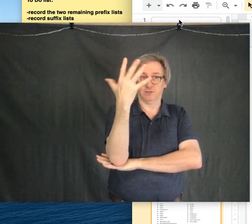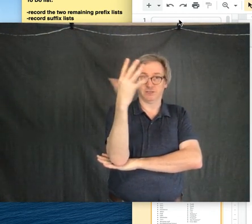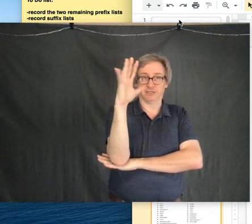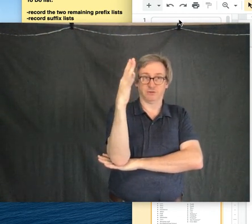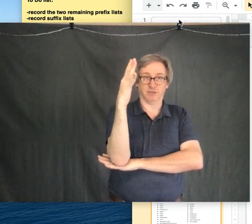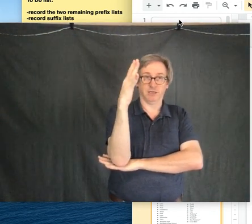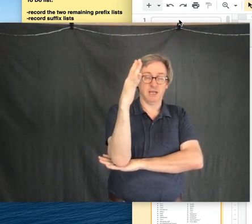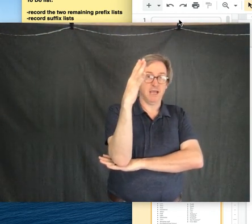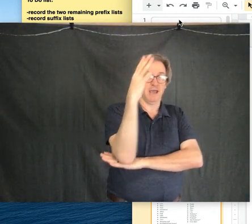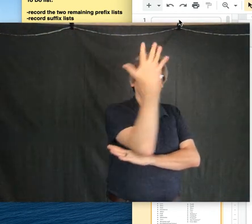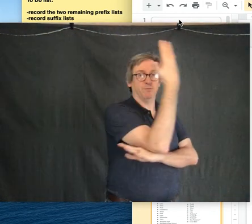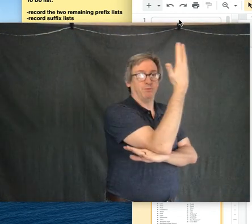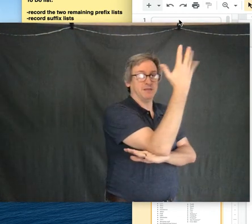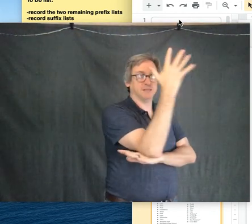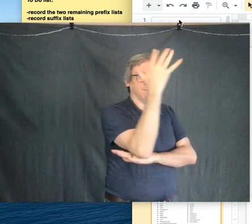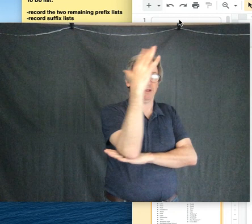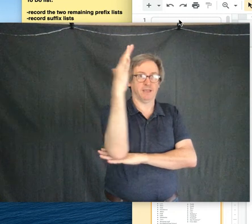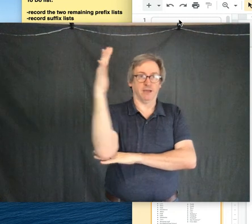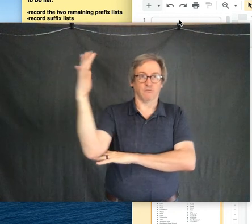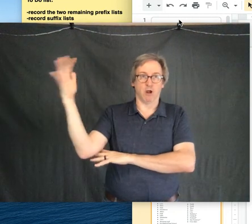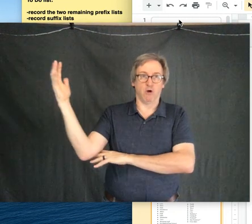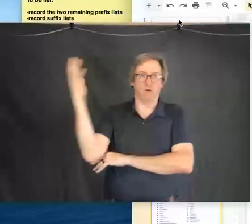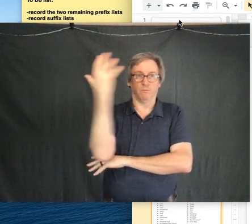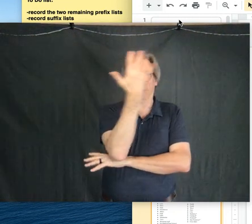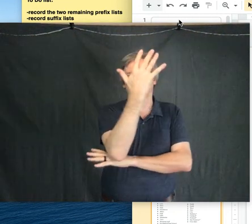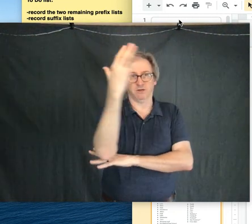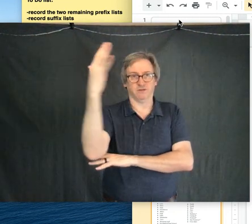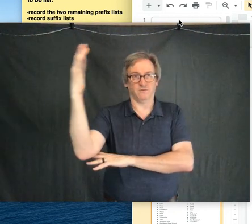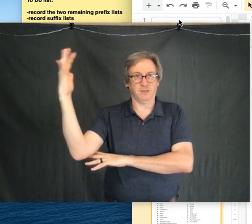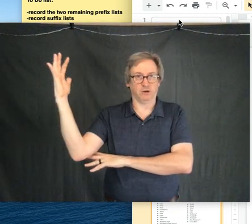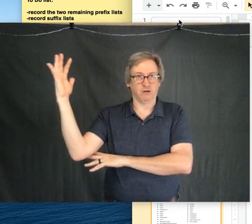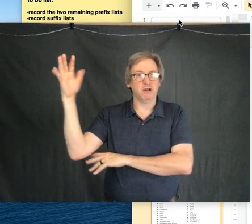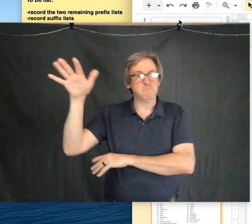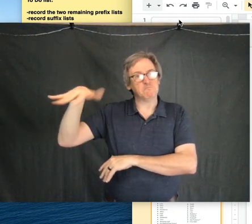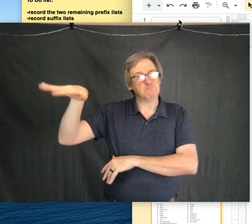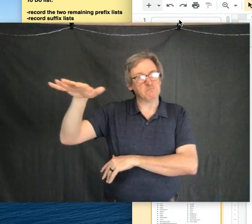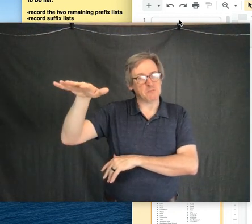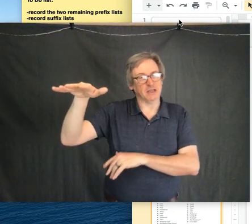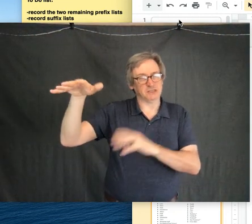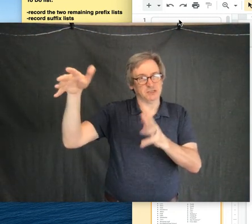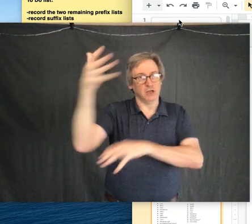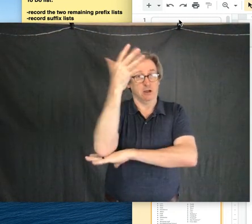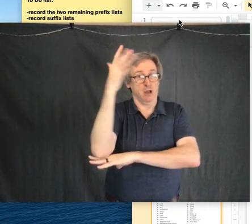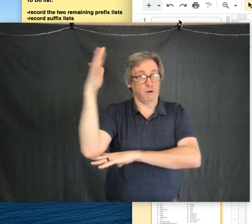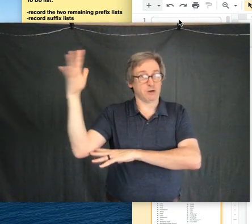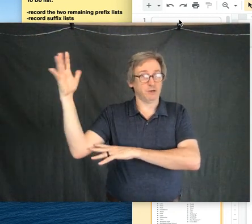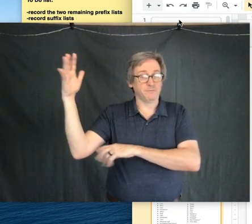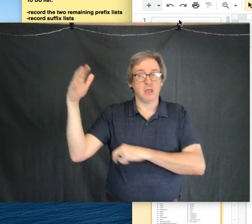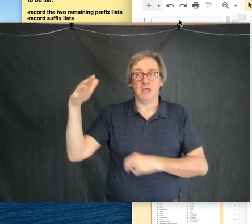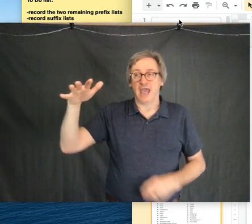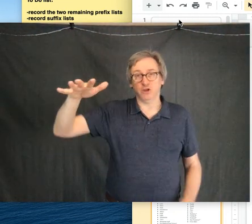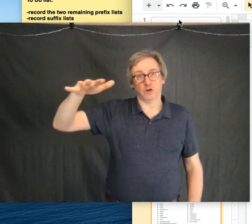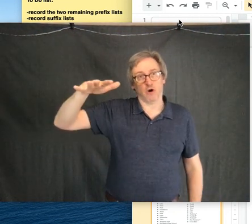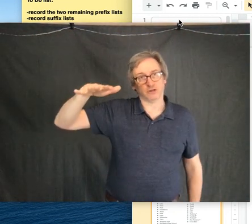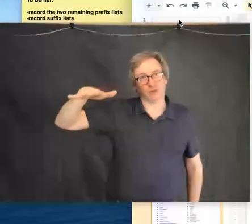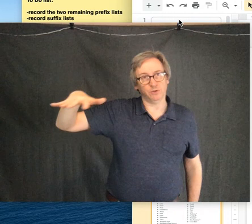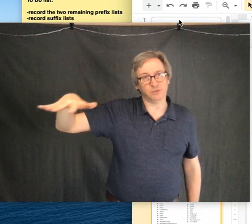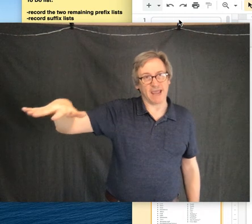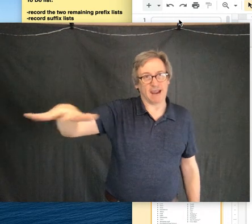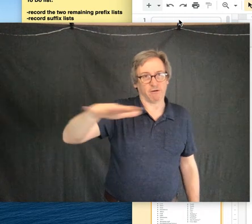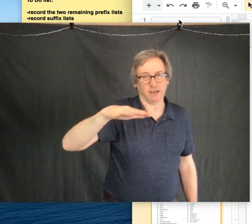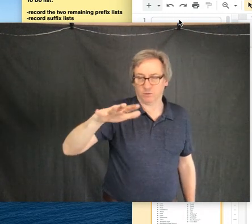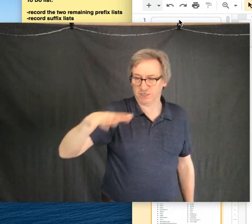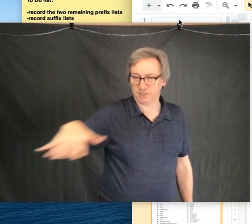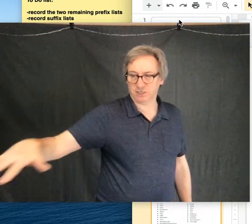that so it looks like a tree. And if you place them like in a row or place a bunch of them here, it's a park. And you can also